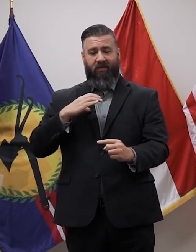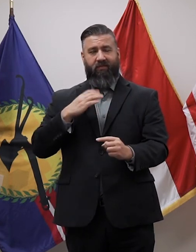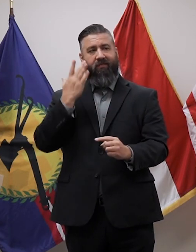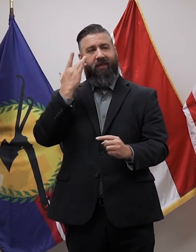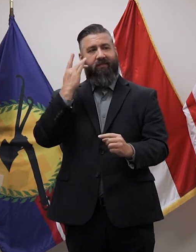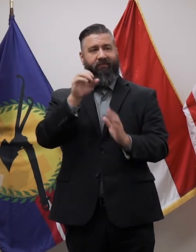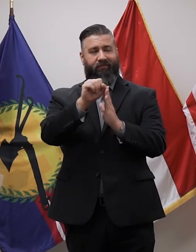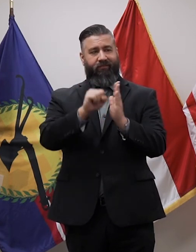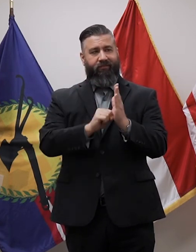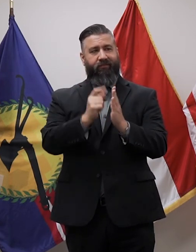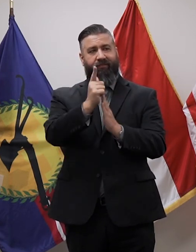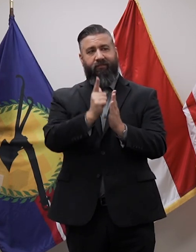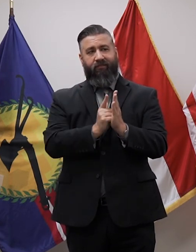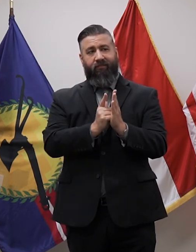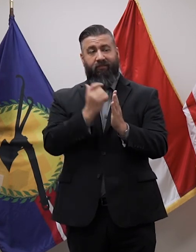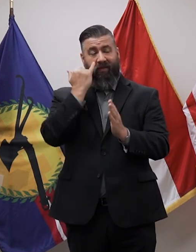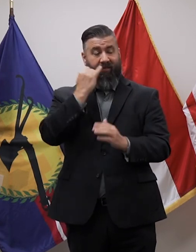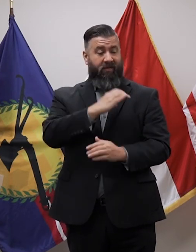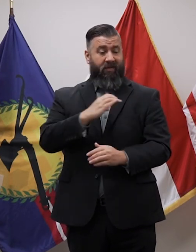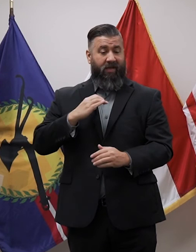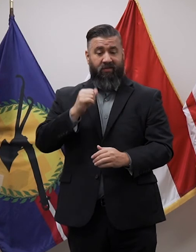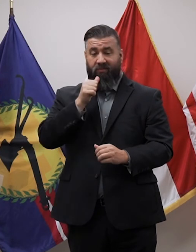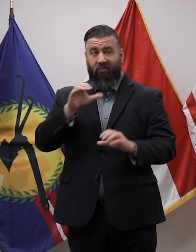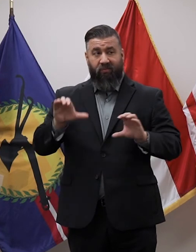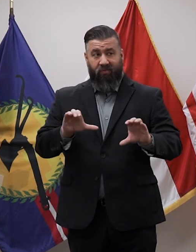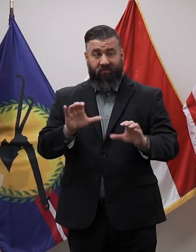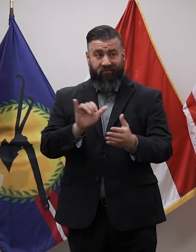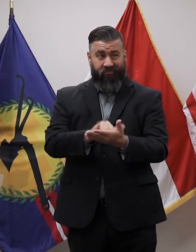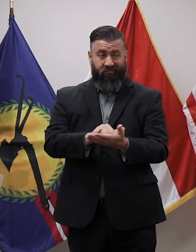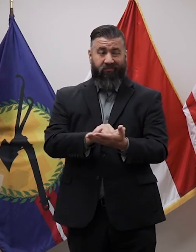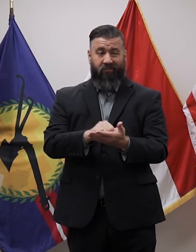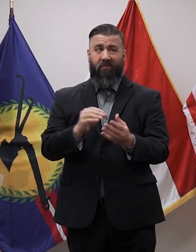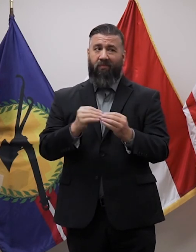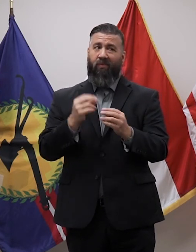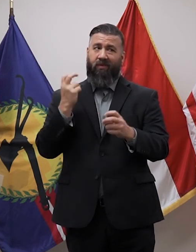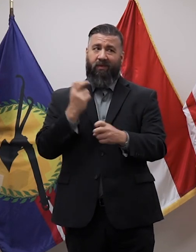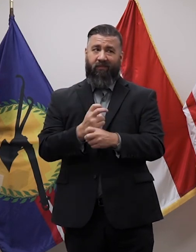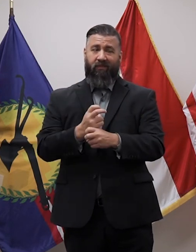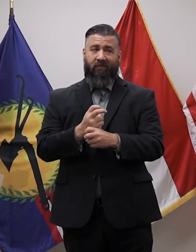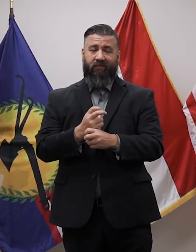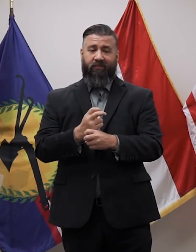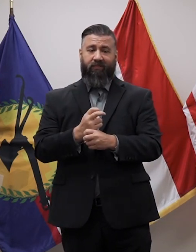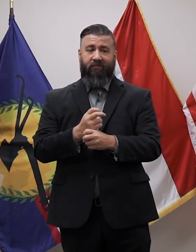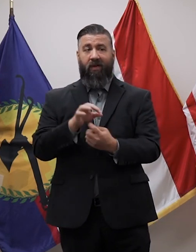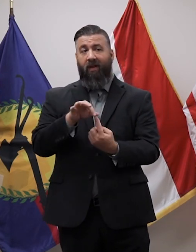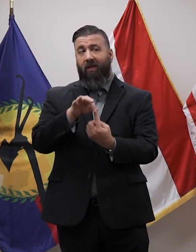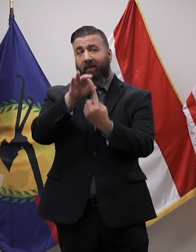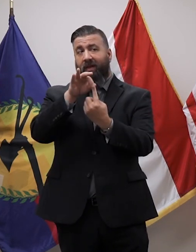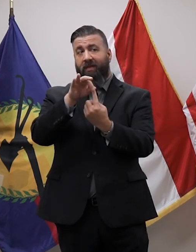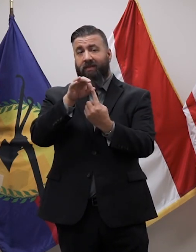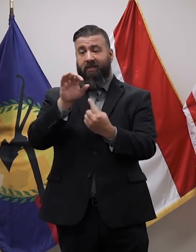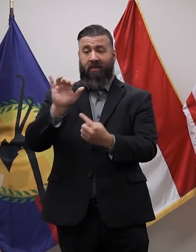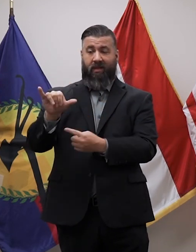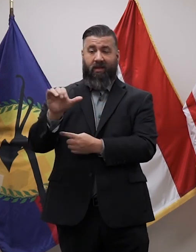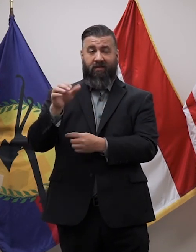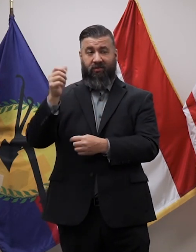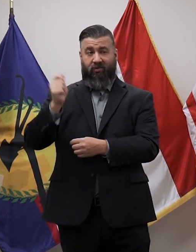law. And if the county council doesn't do it, then it'll be much more difficult unless the Cole County decision